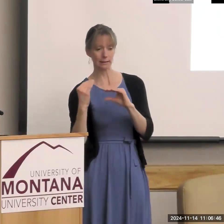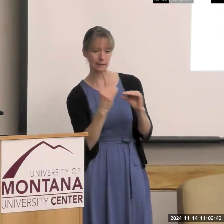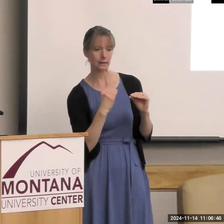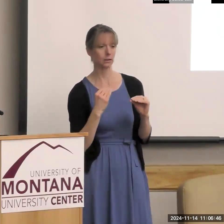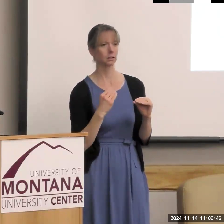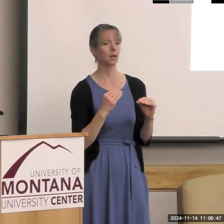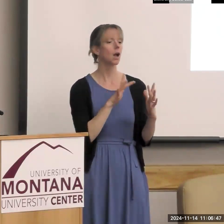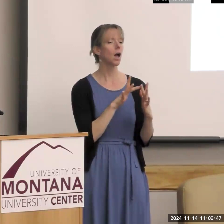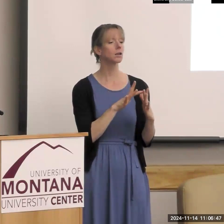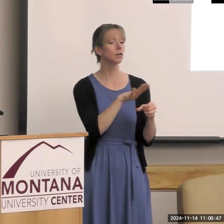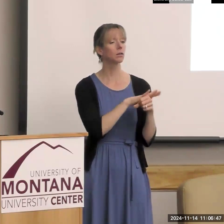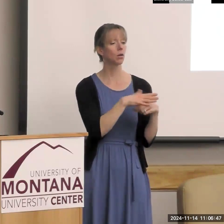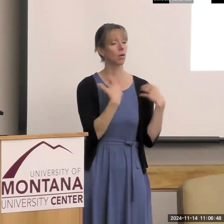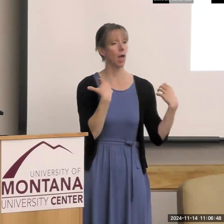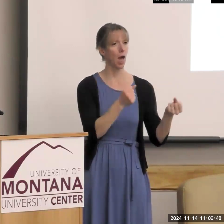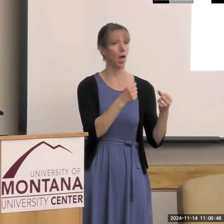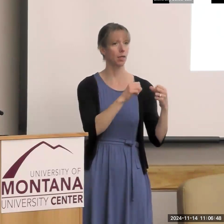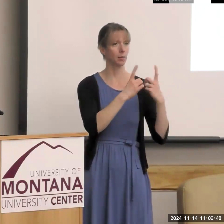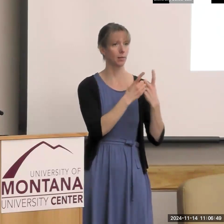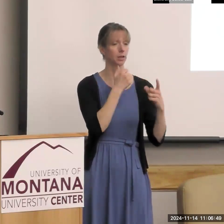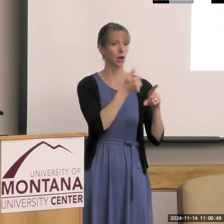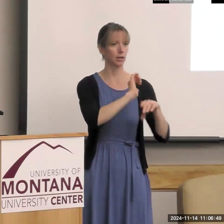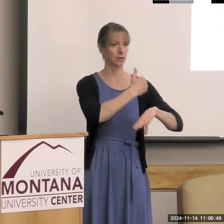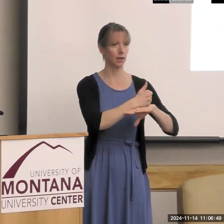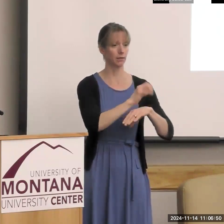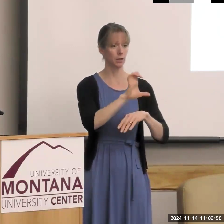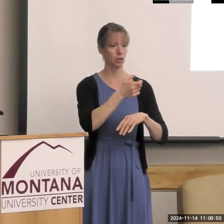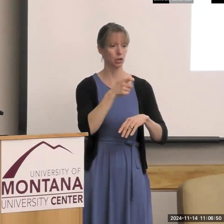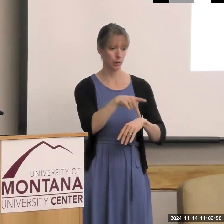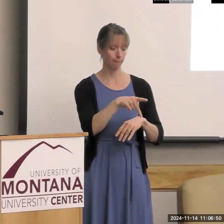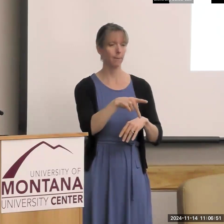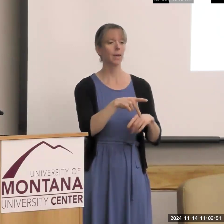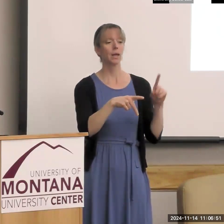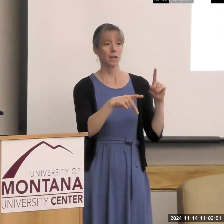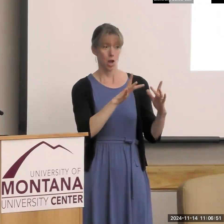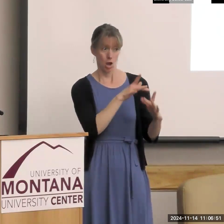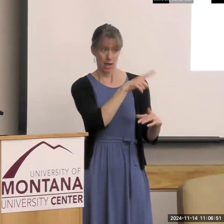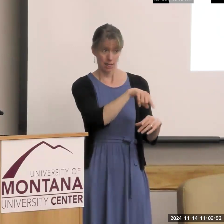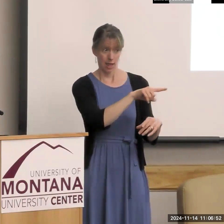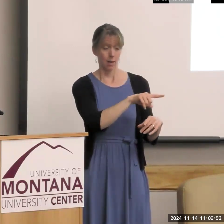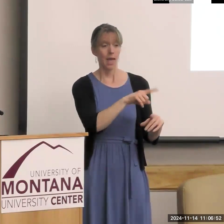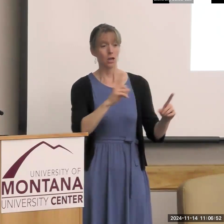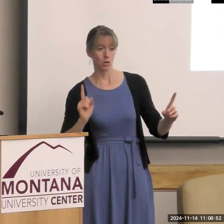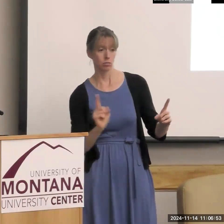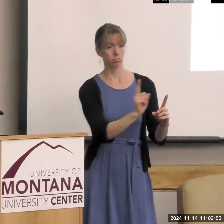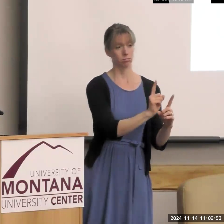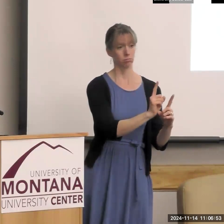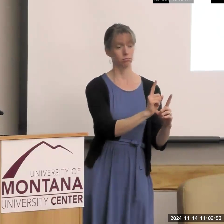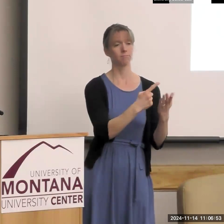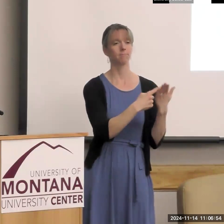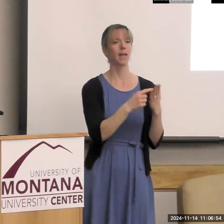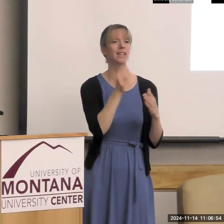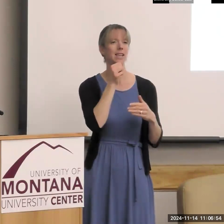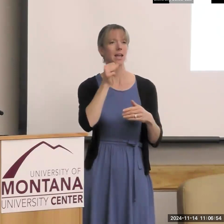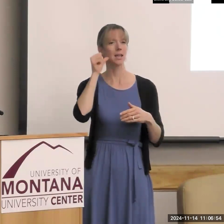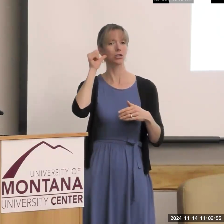health department because they already have a community health coalition. It's called a CHIP, and bring yourself to the table. Again, I said it yesterday, I'll say it